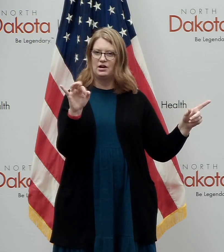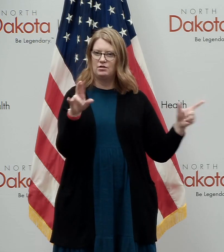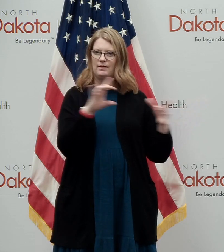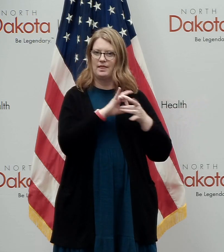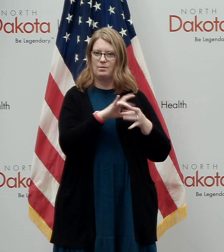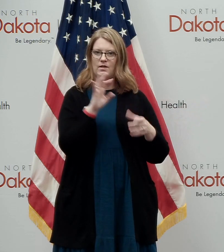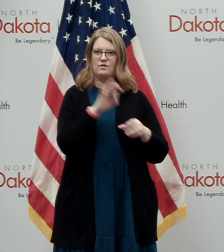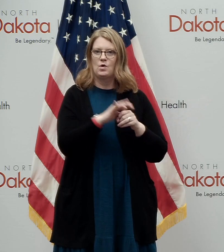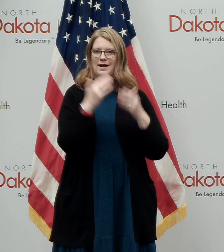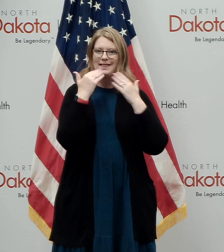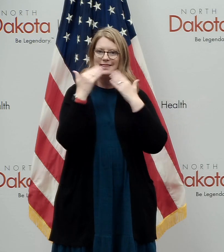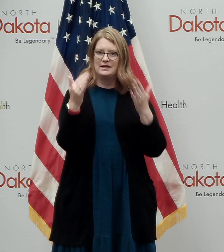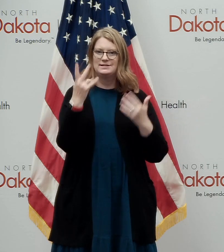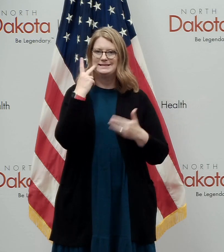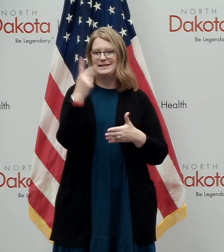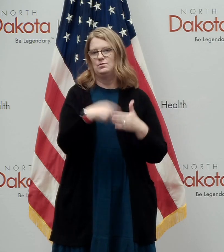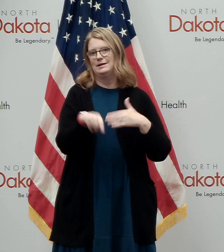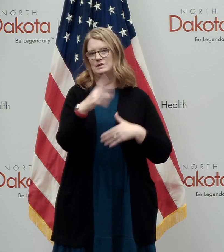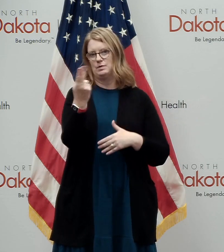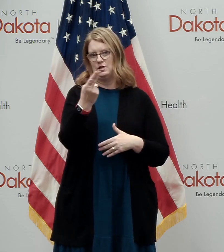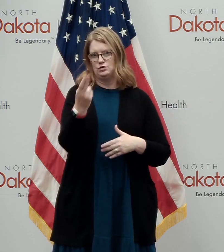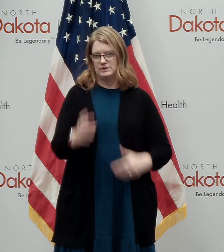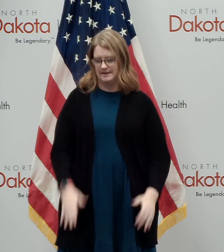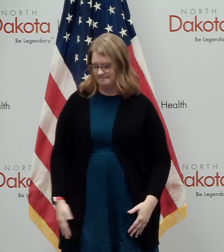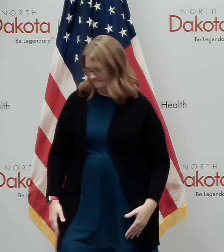Thanks everybody for being here. We'll see you next Thursday.